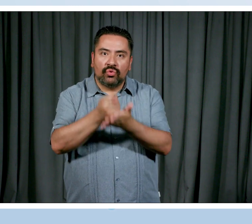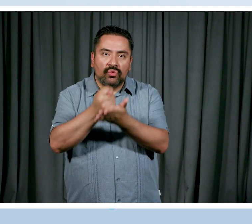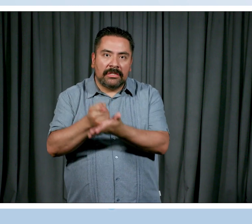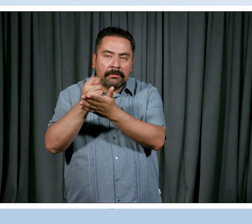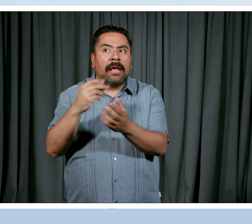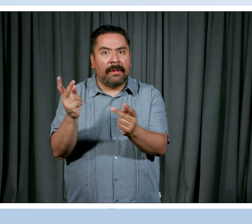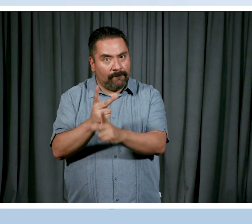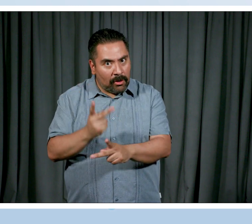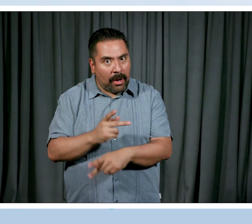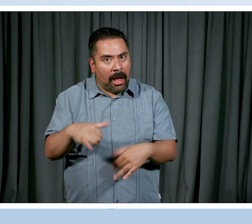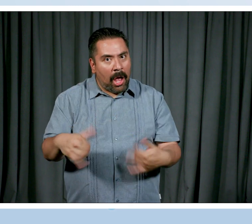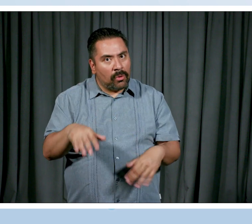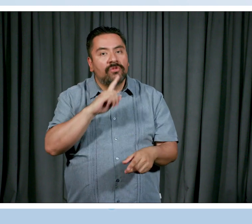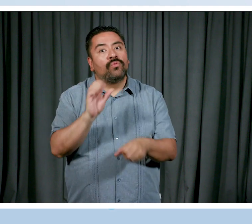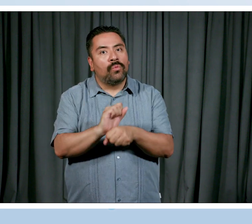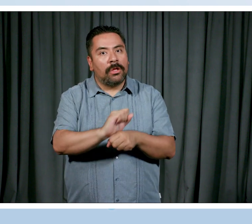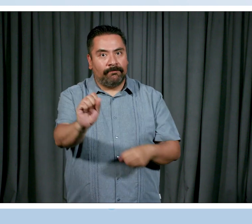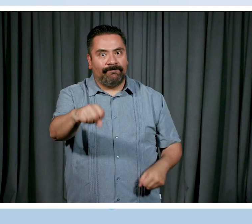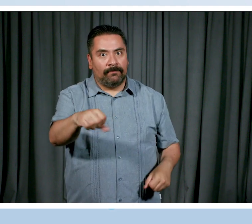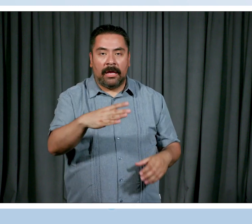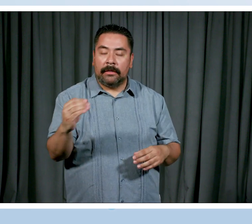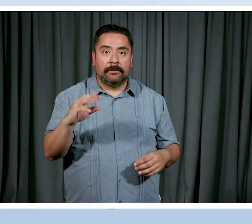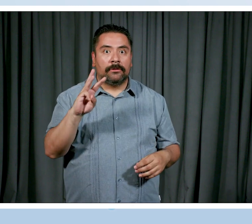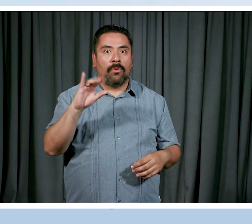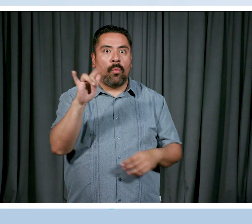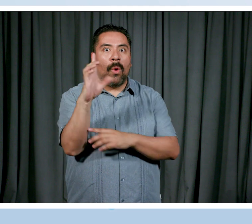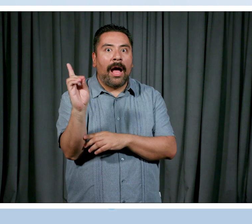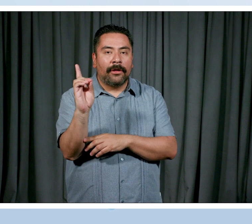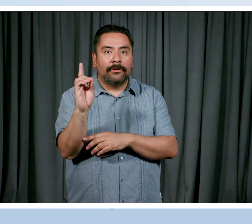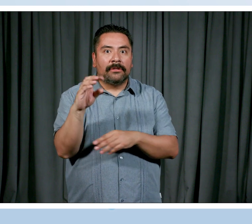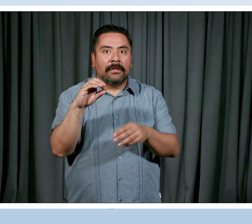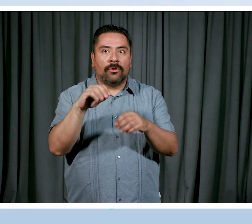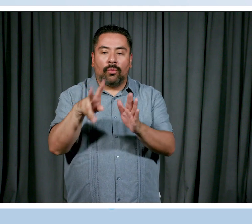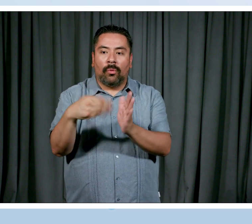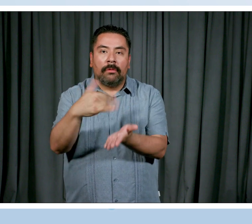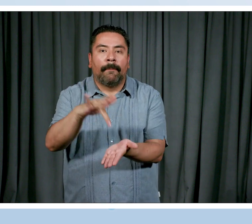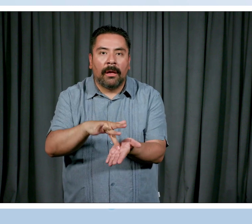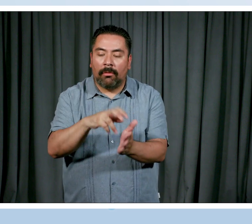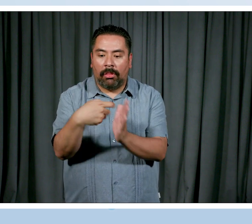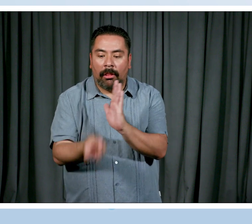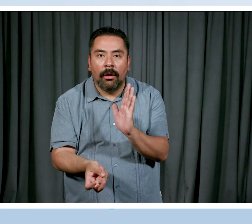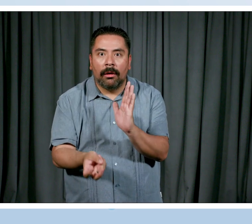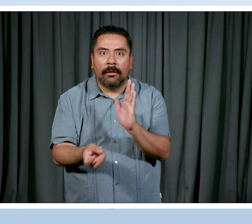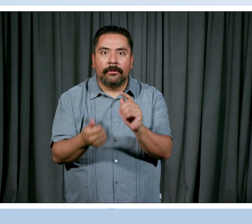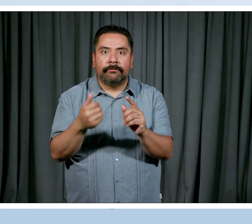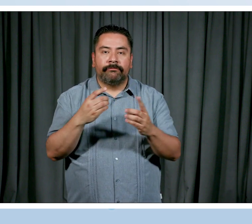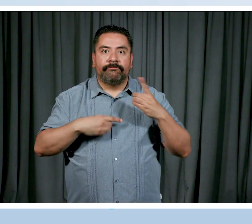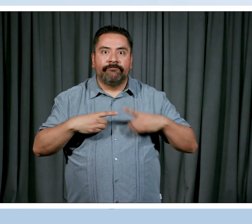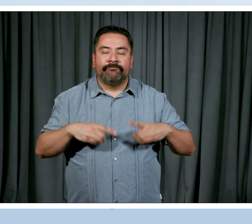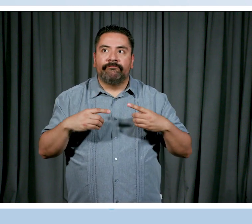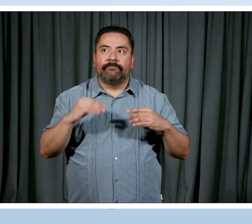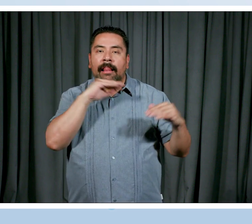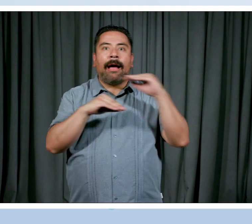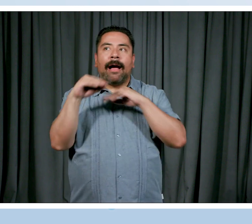it out, but it's real and it is wild when you're in the depths of it, like how it lies to you. You have